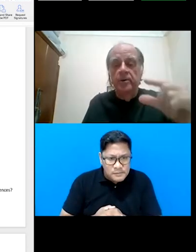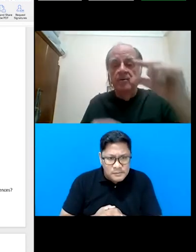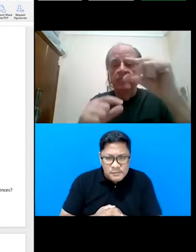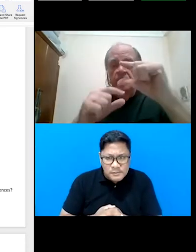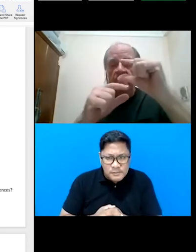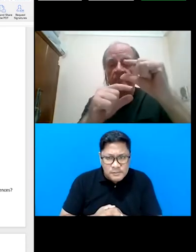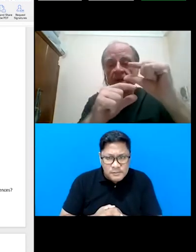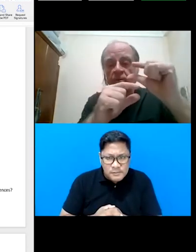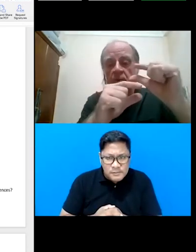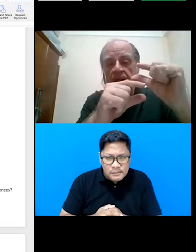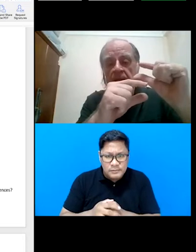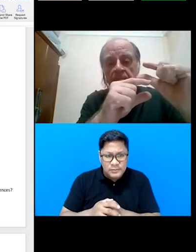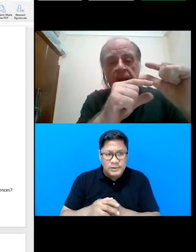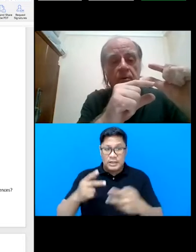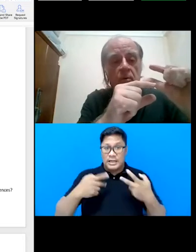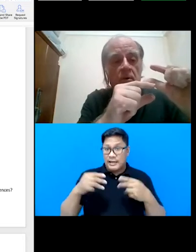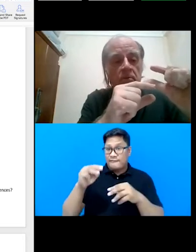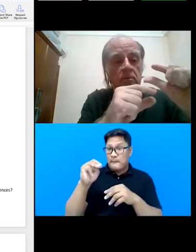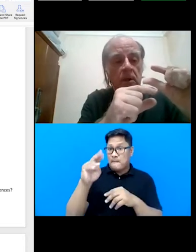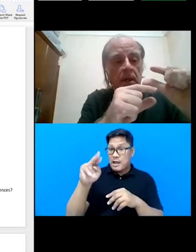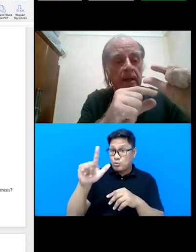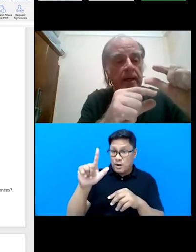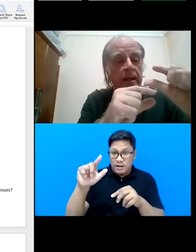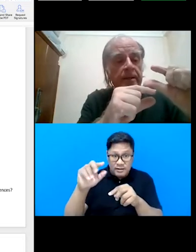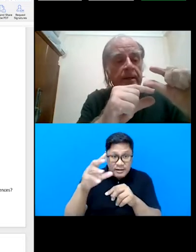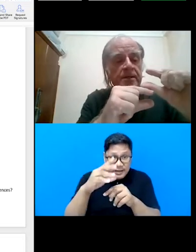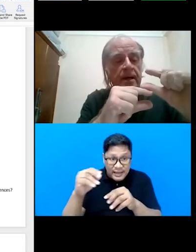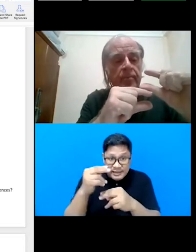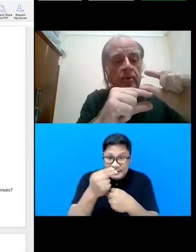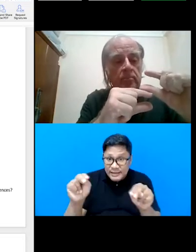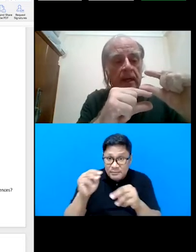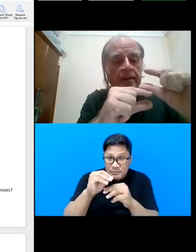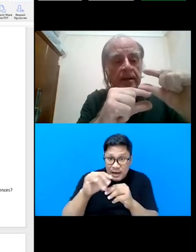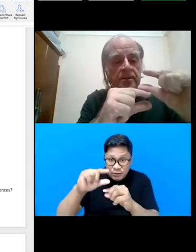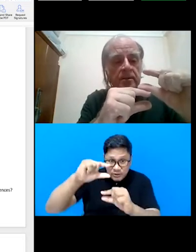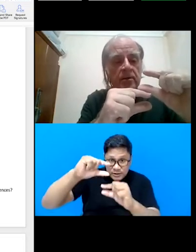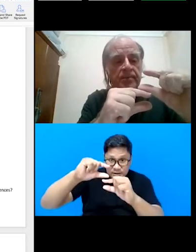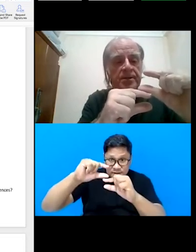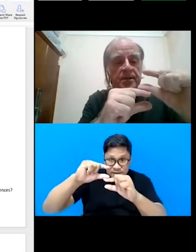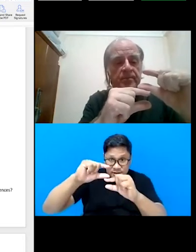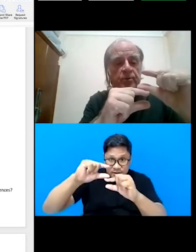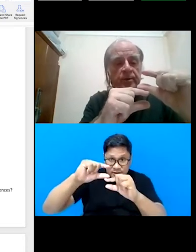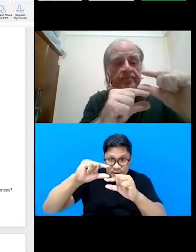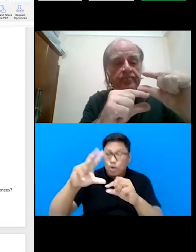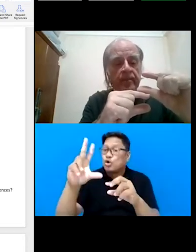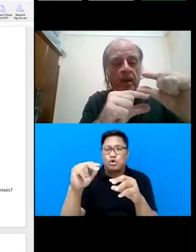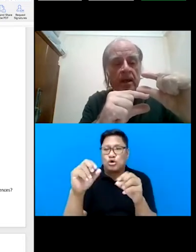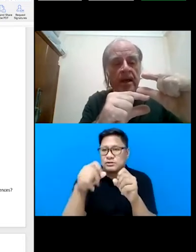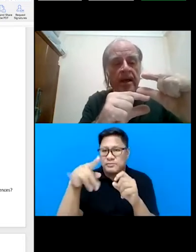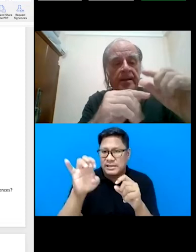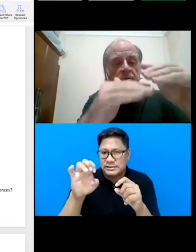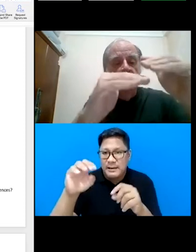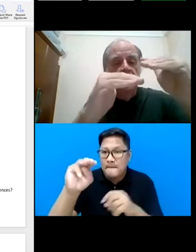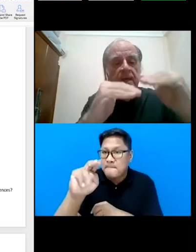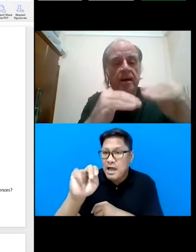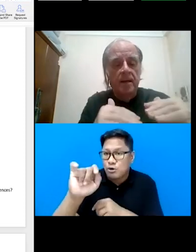So you have manual and non-manual in the example like this, no space in between.